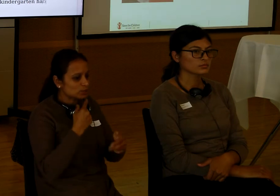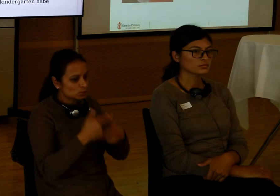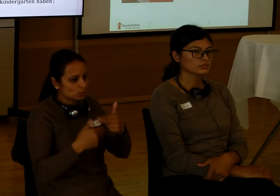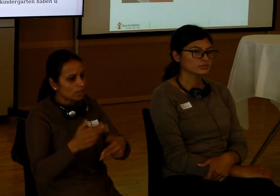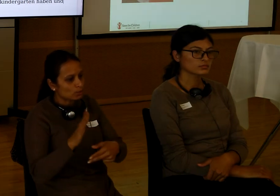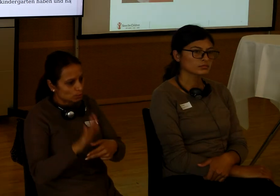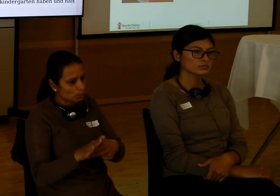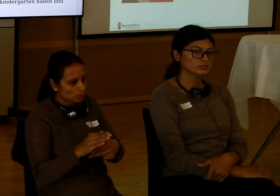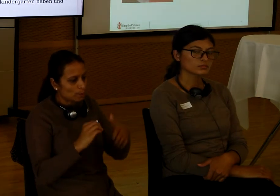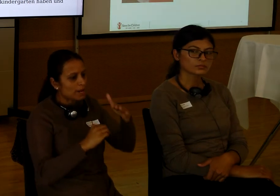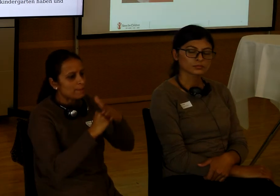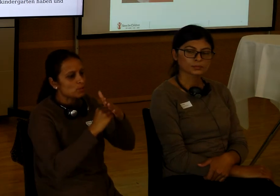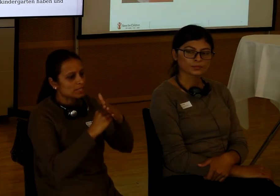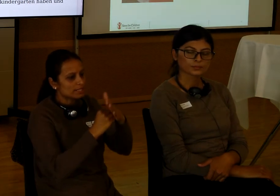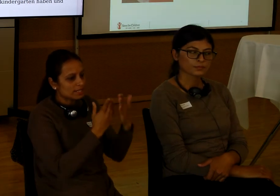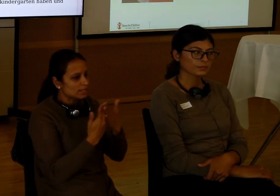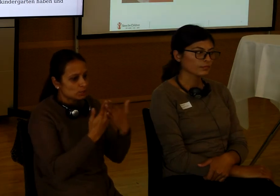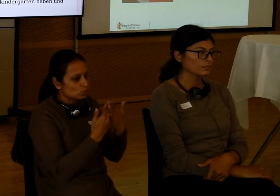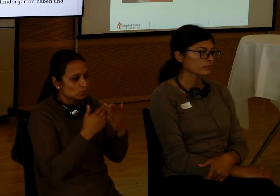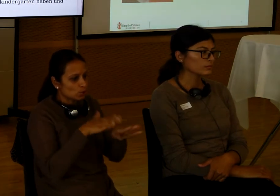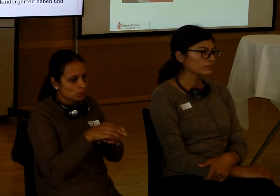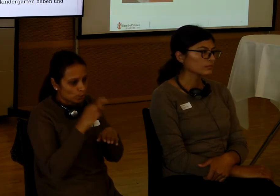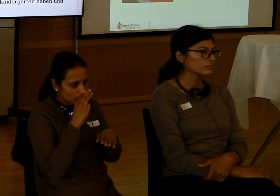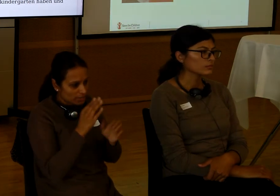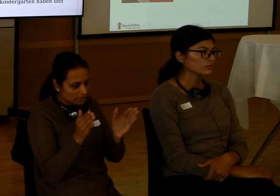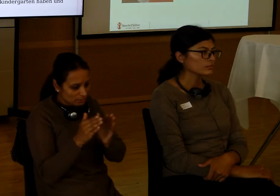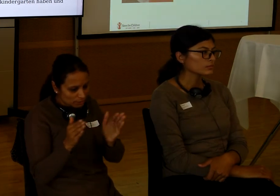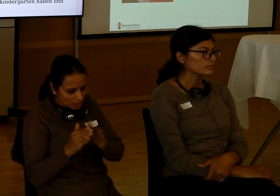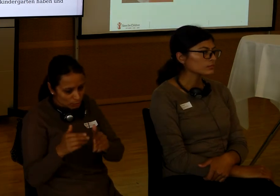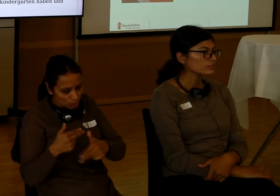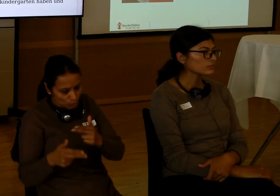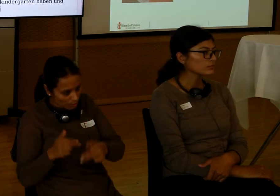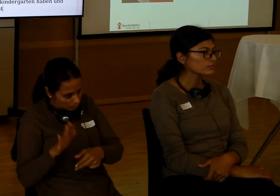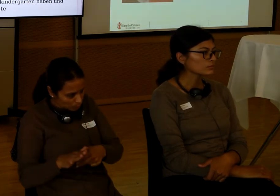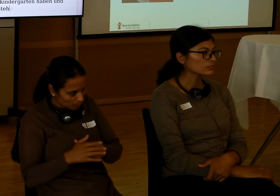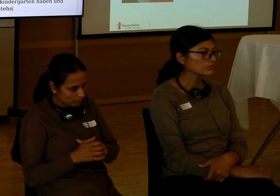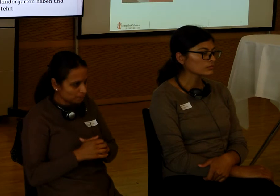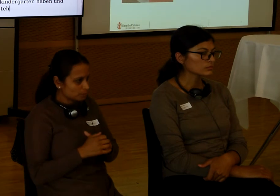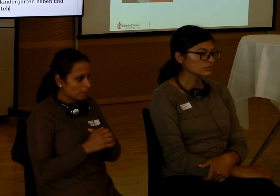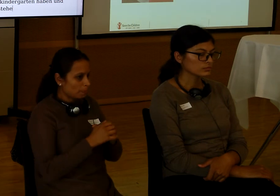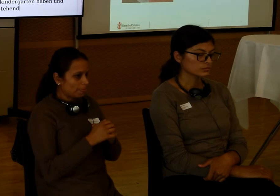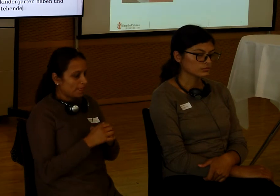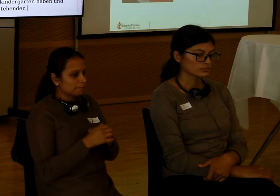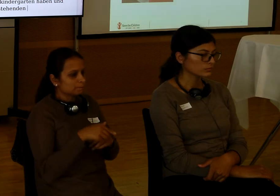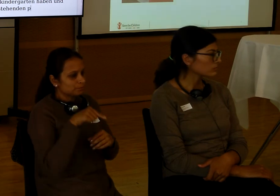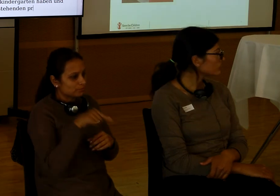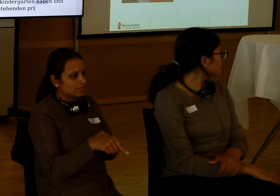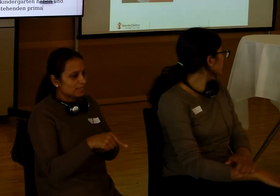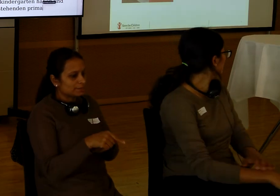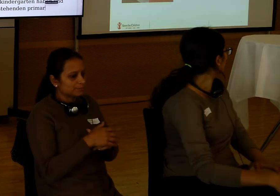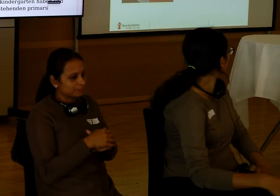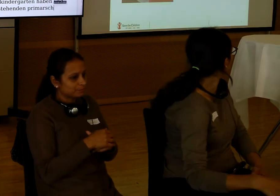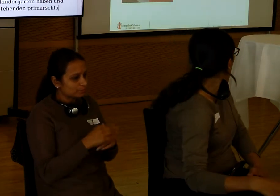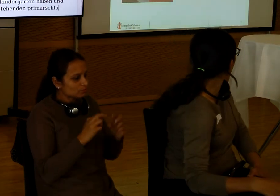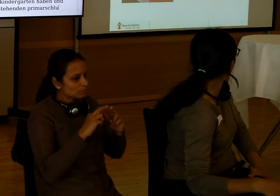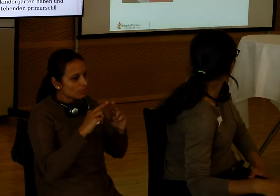schools, and those classrooms were renovated and equipped with adequate furniture and materials.